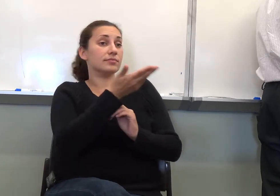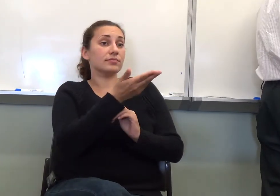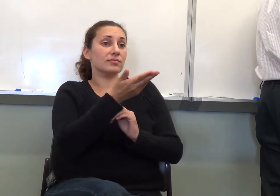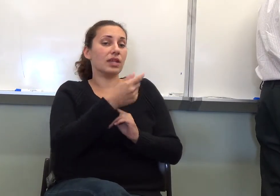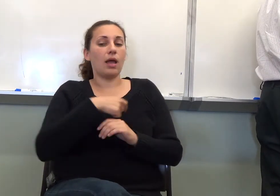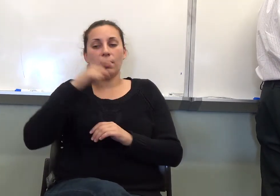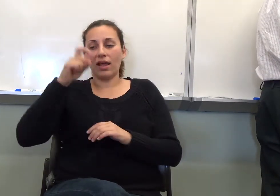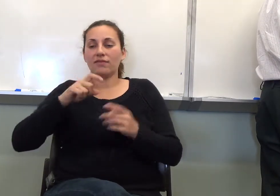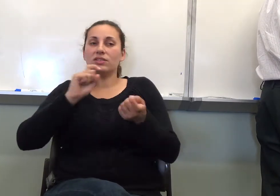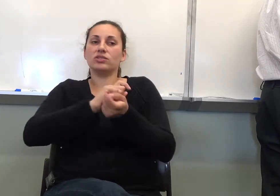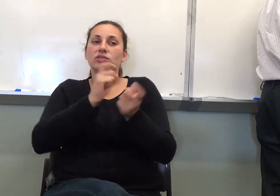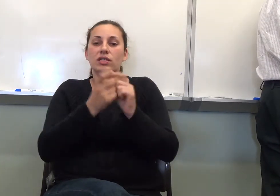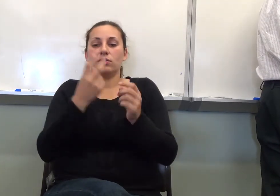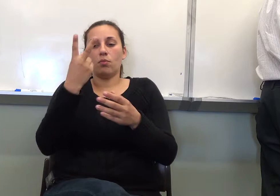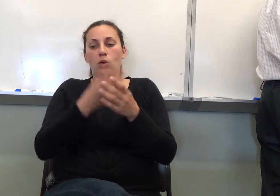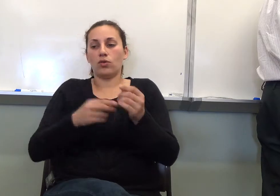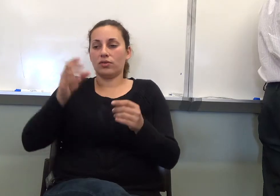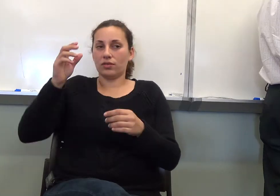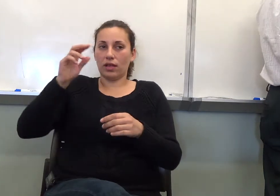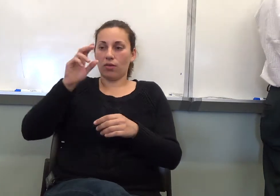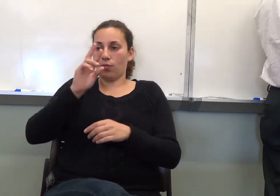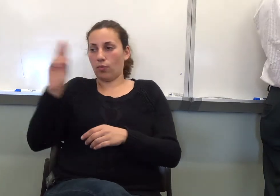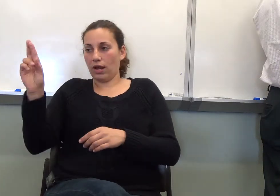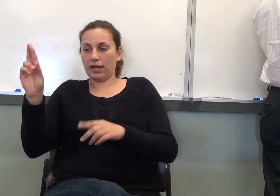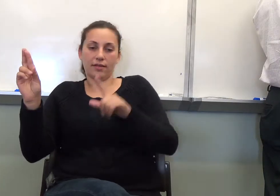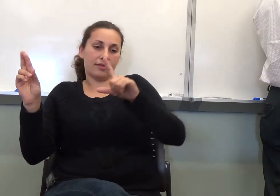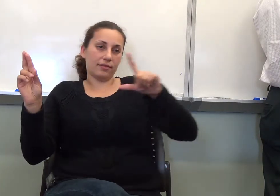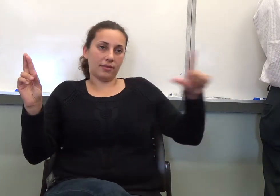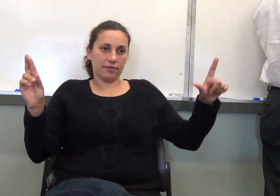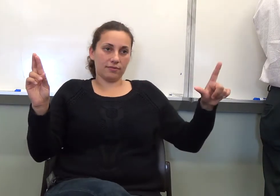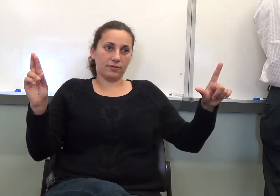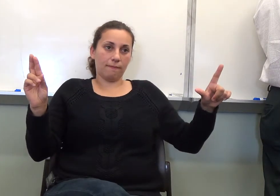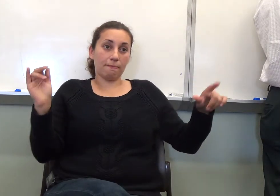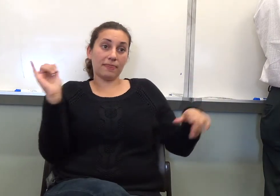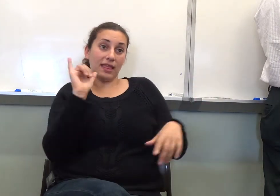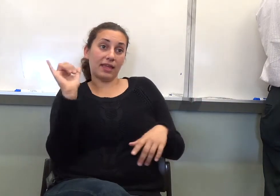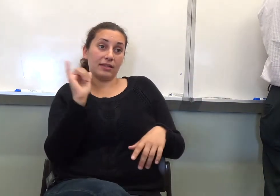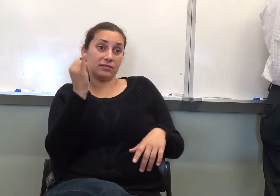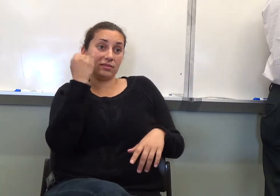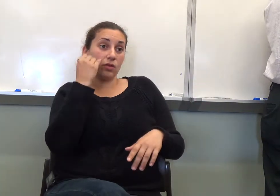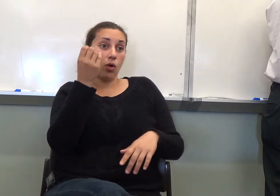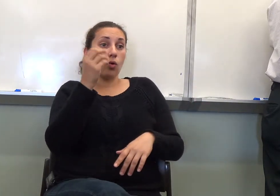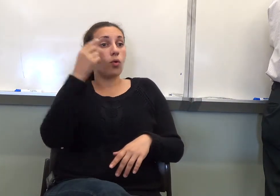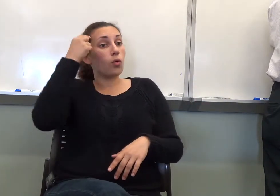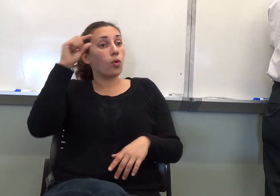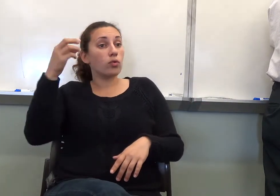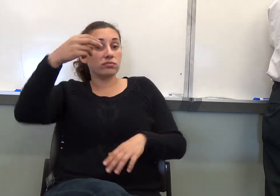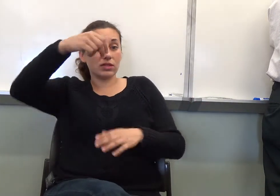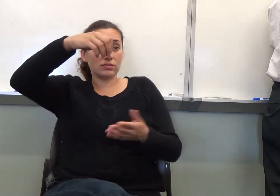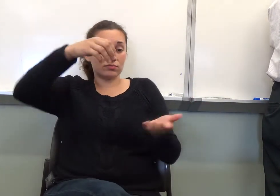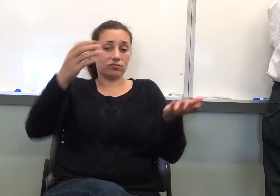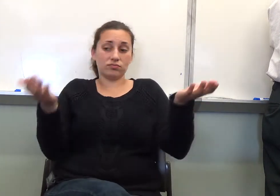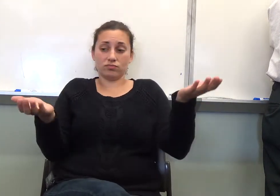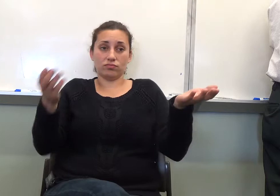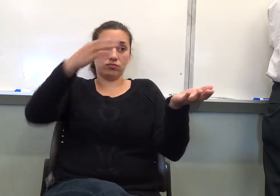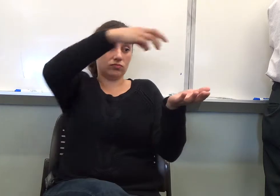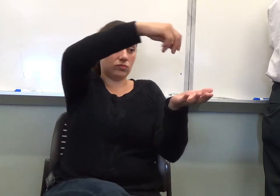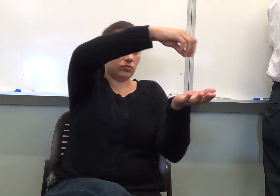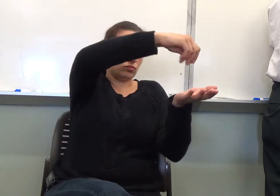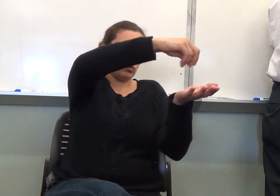change both sides. If I pour a little bit more gold dust on it, I'm going to have to put another weight over here in order to get things to come